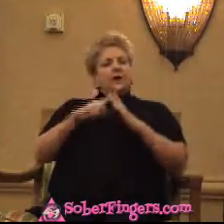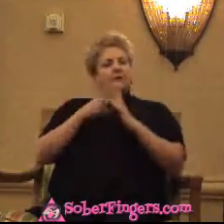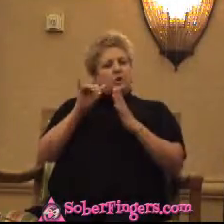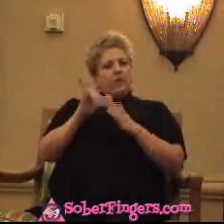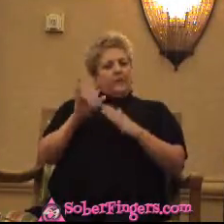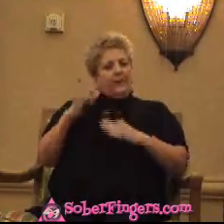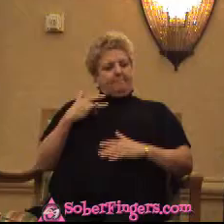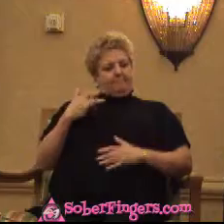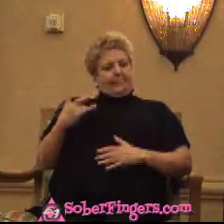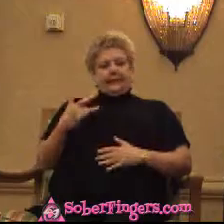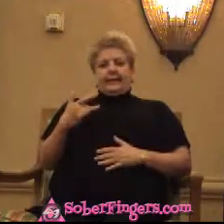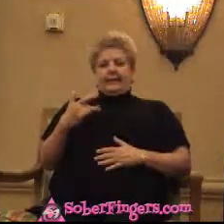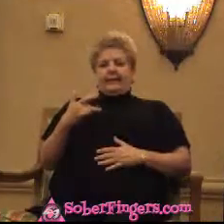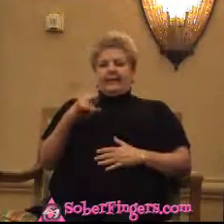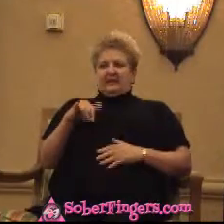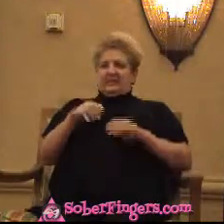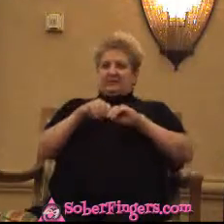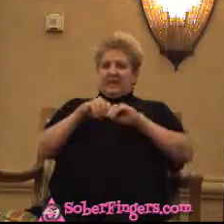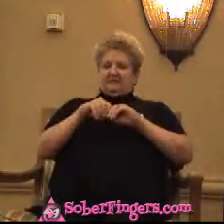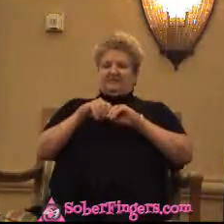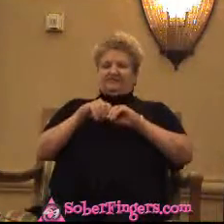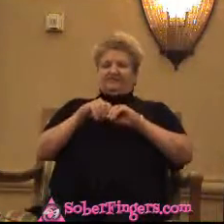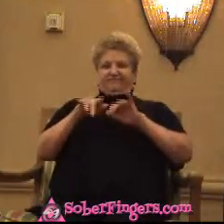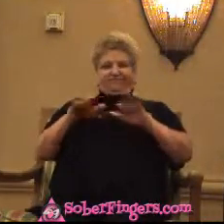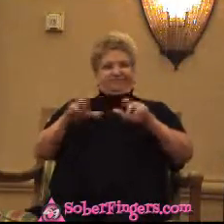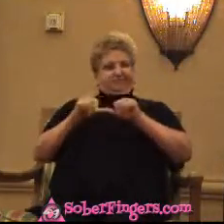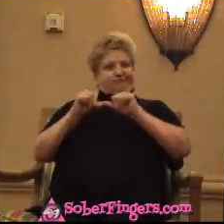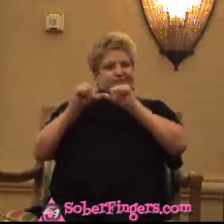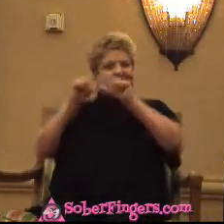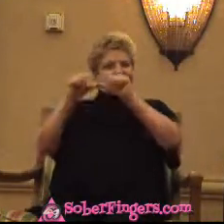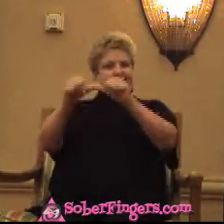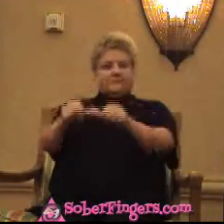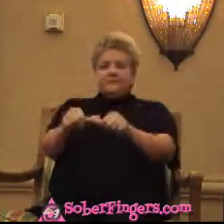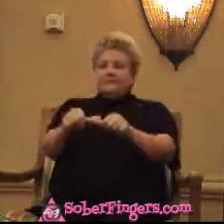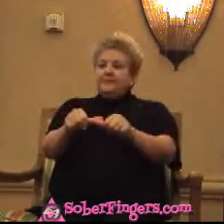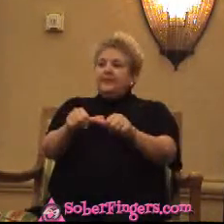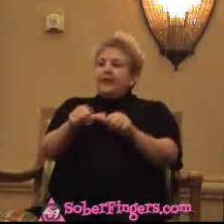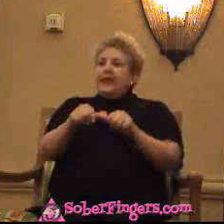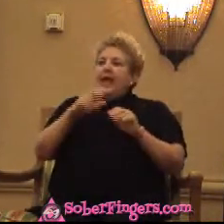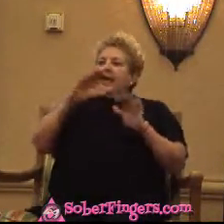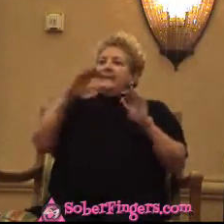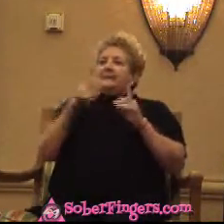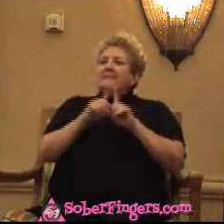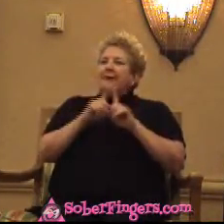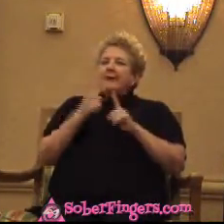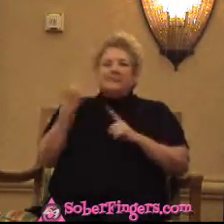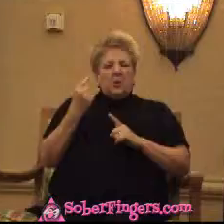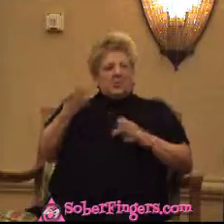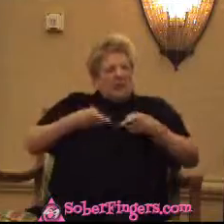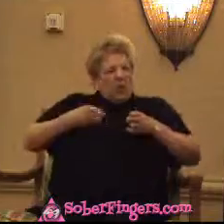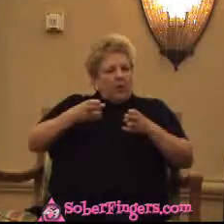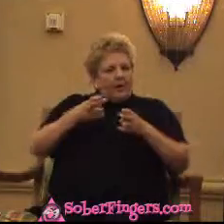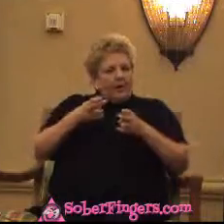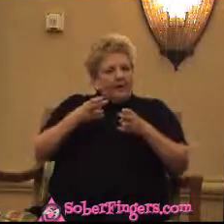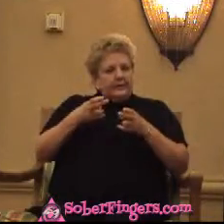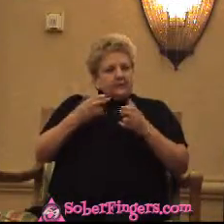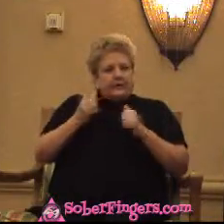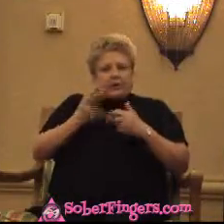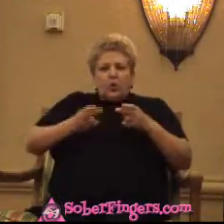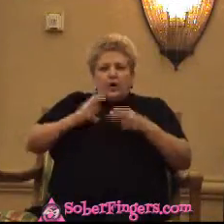just permeated. And I was always a guy that I seemed like I was in a hurry. I wanted to get on with my life. I didn't want to screw